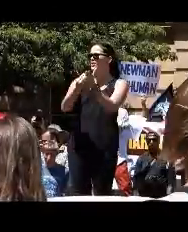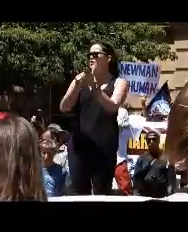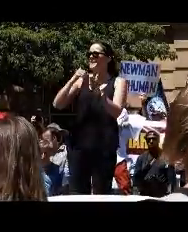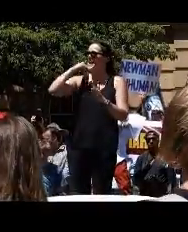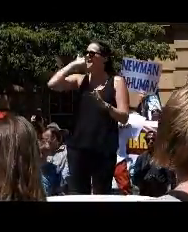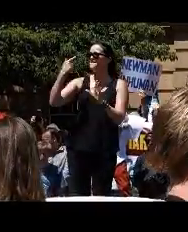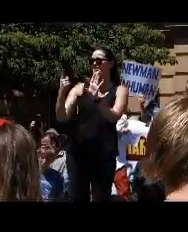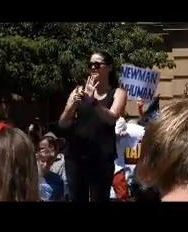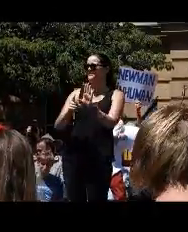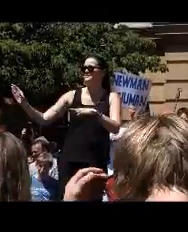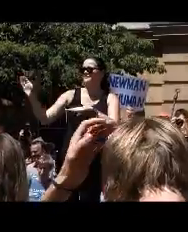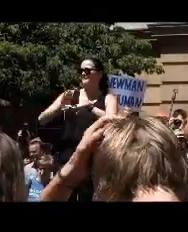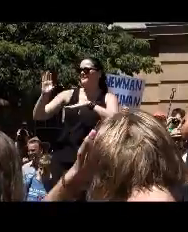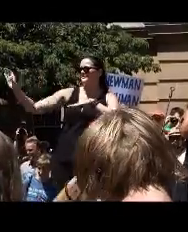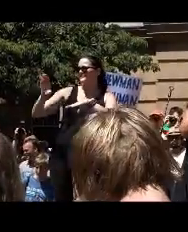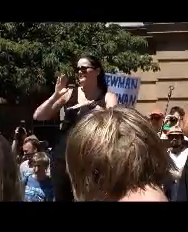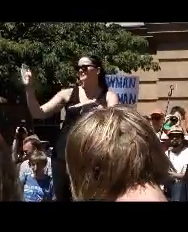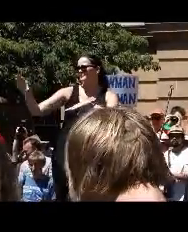year.